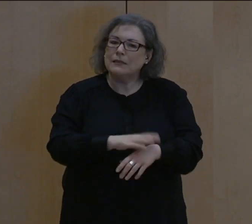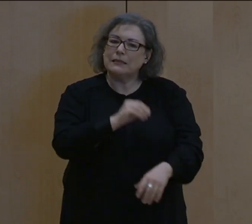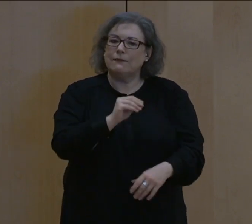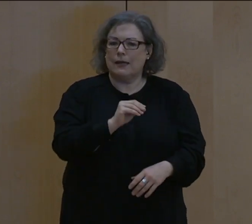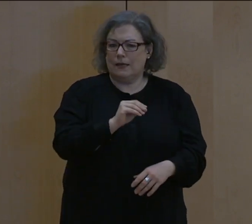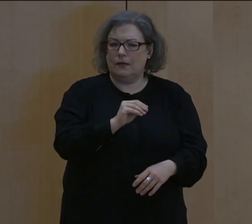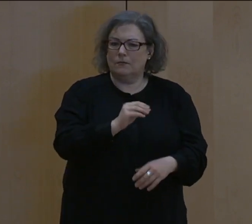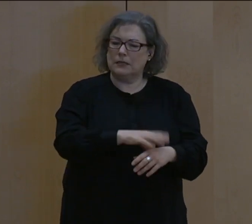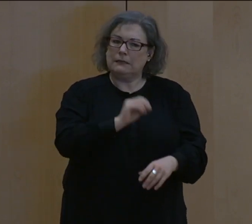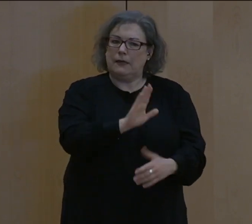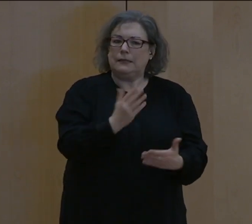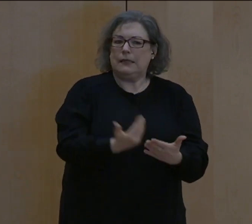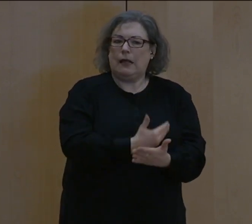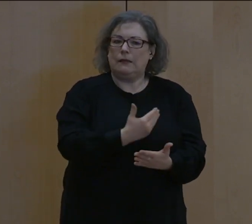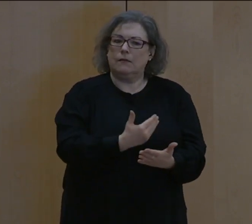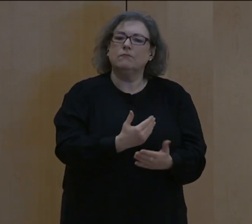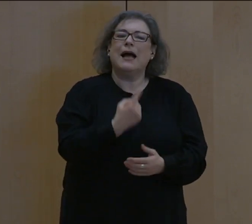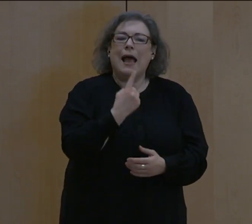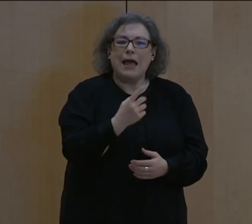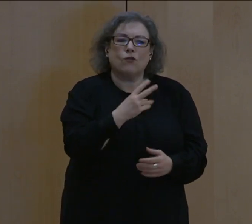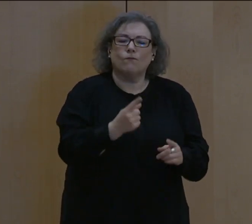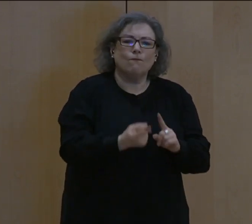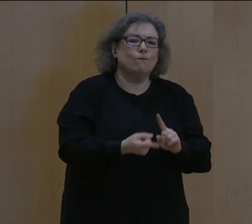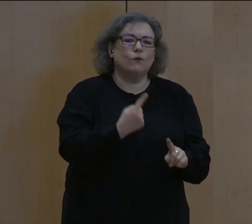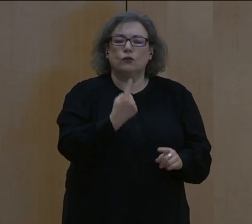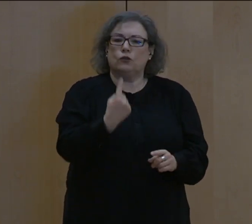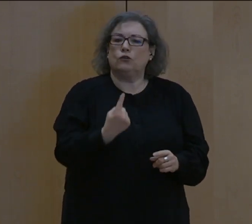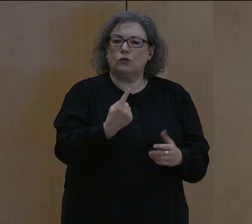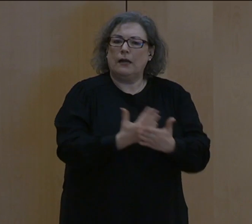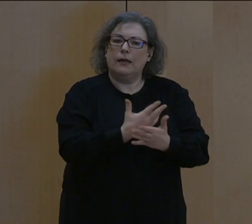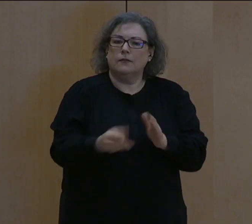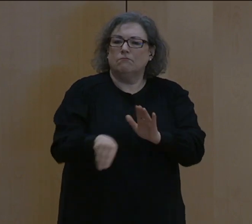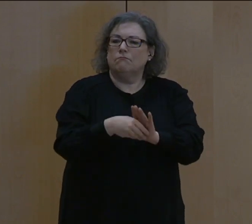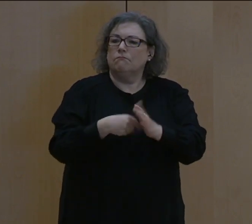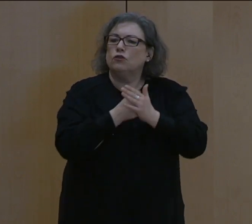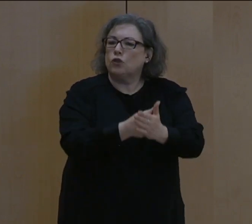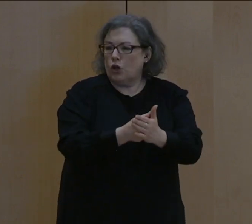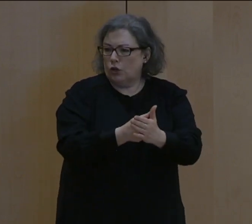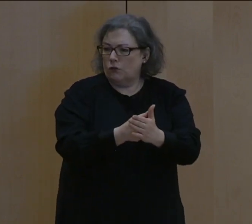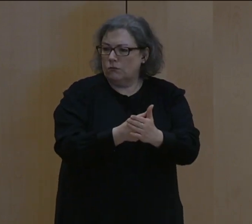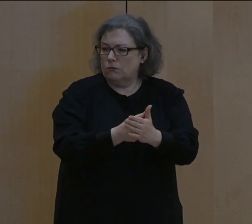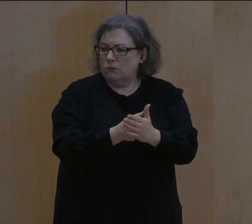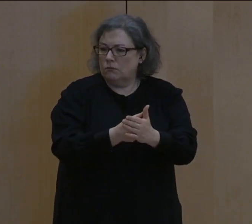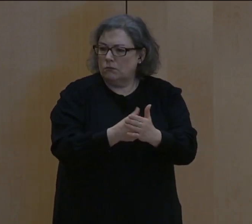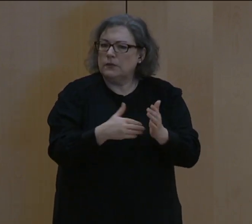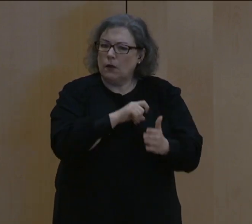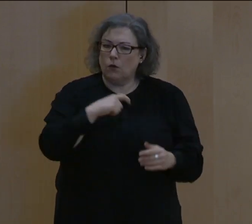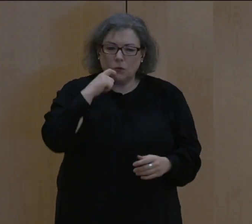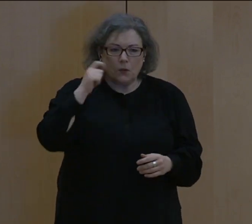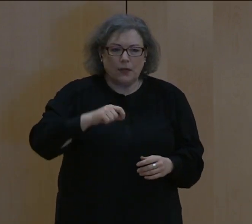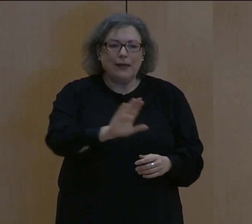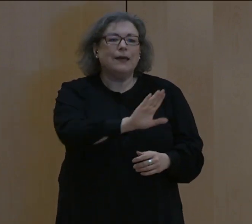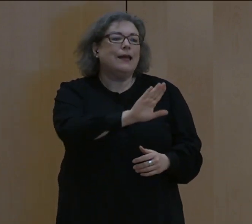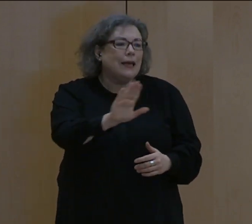to come with assistance to Ukraine. Your assistance is absolutely sincere. It's based on the